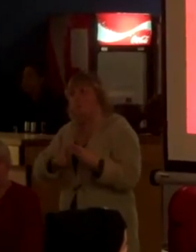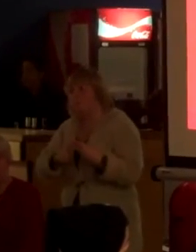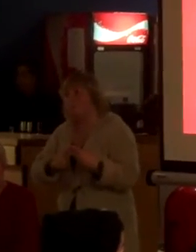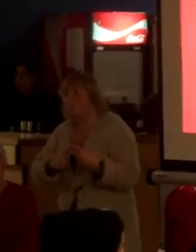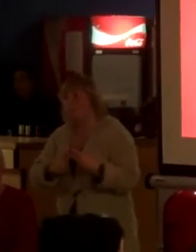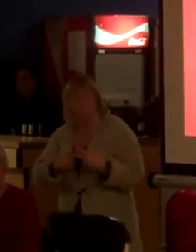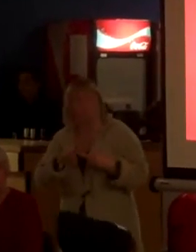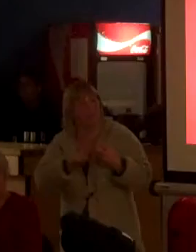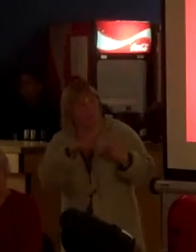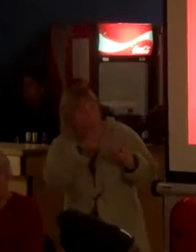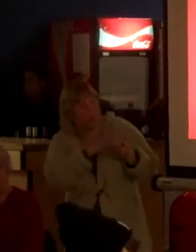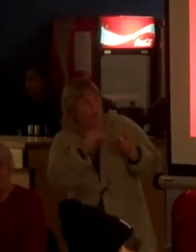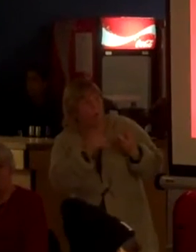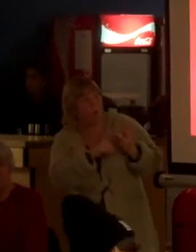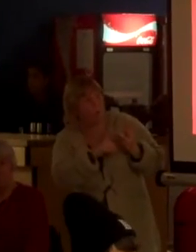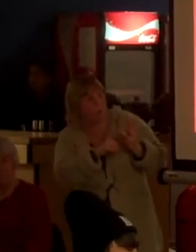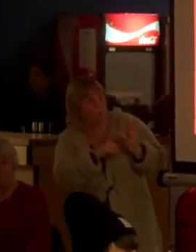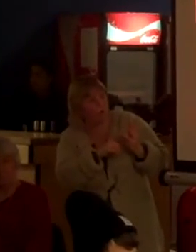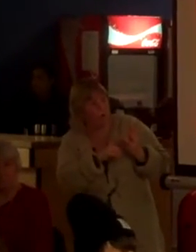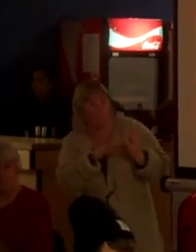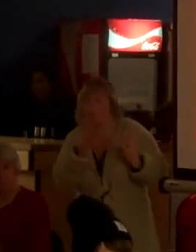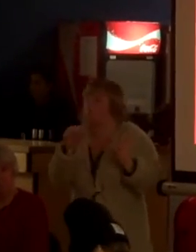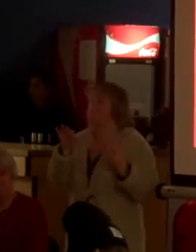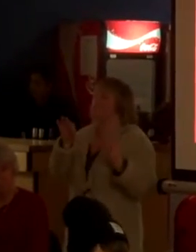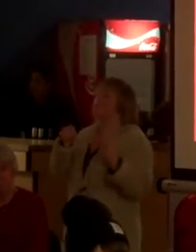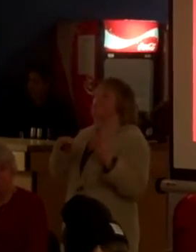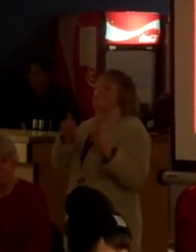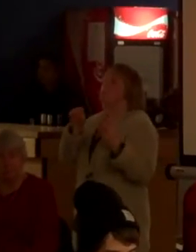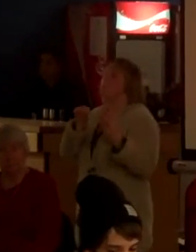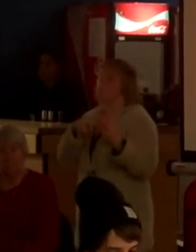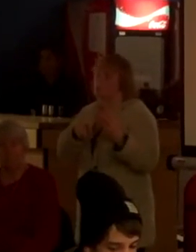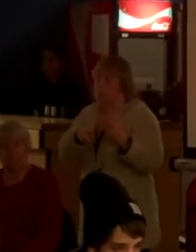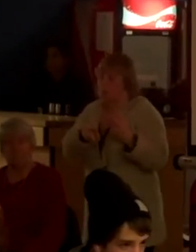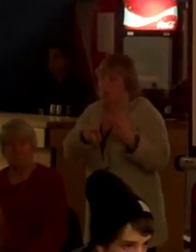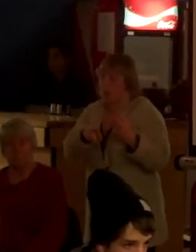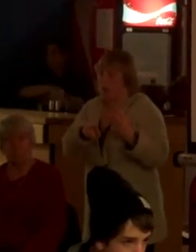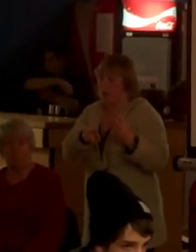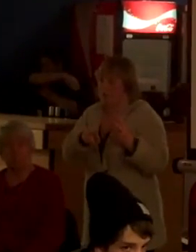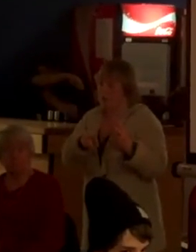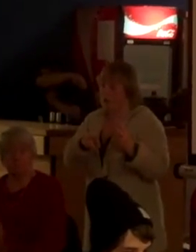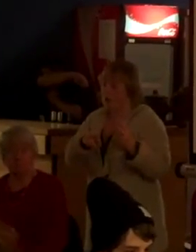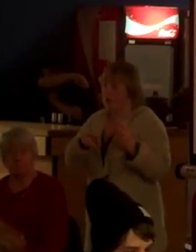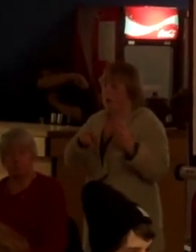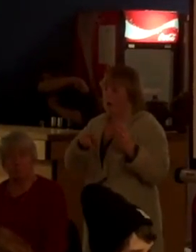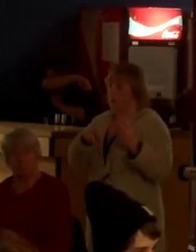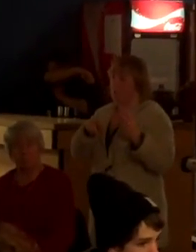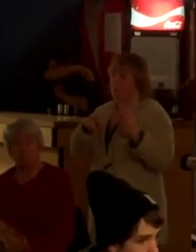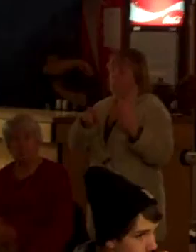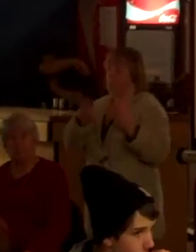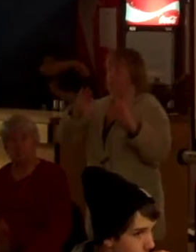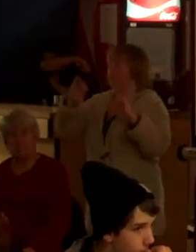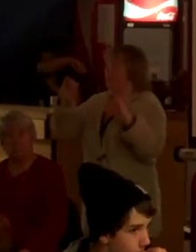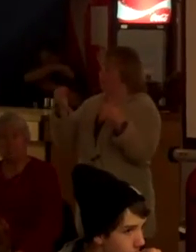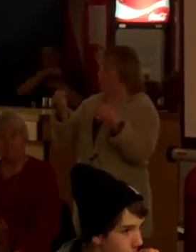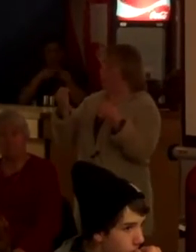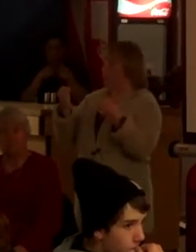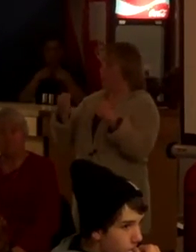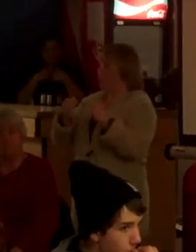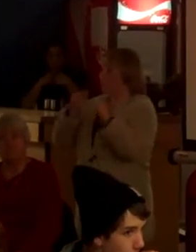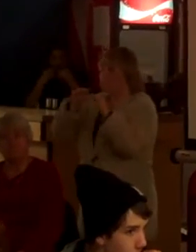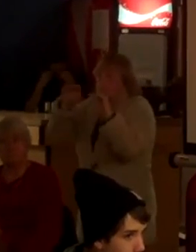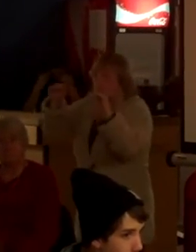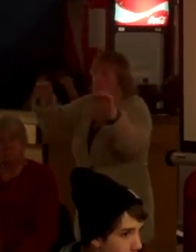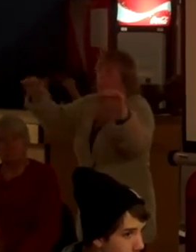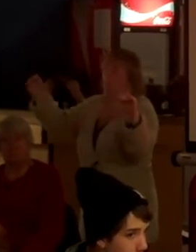Added to that also is Matendo can be a source, is intended to be a source of sensitizing